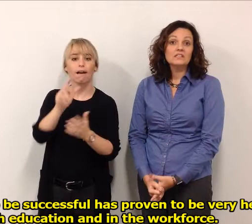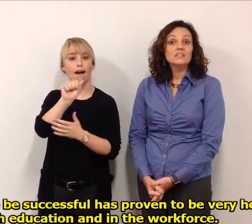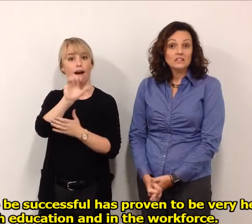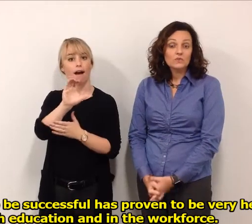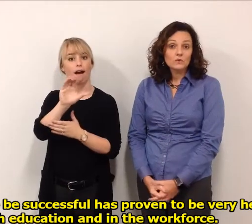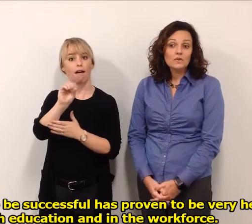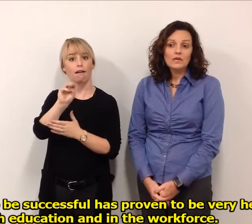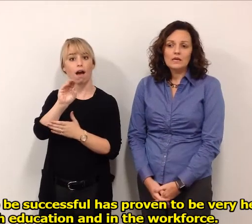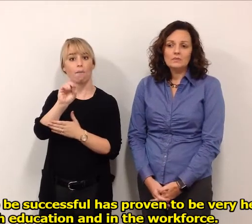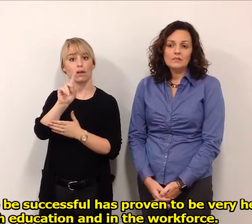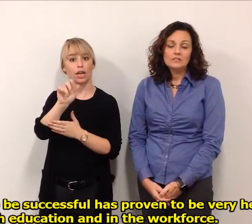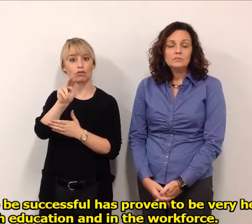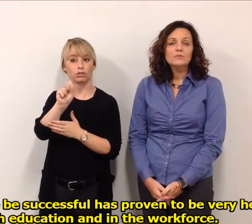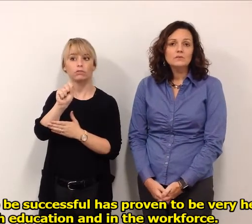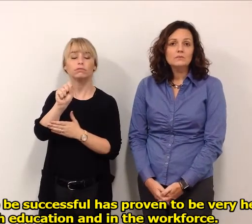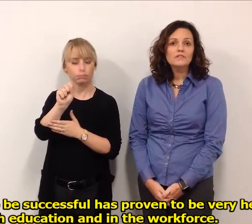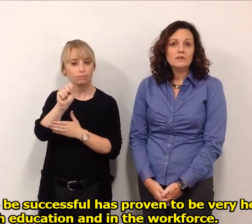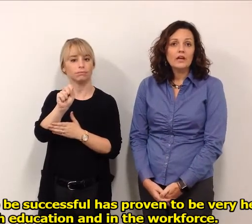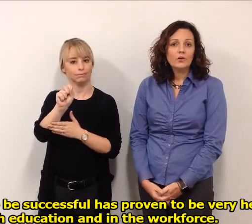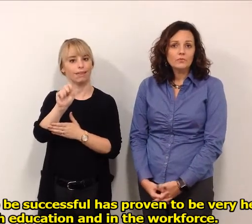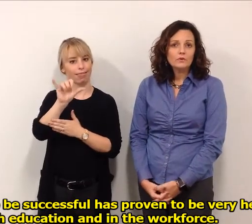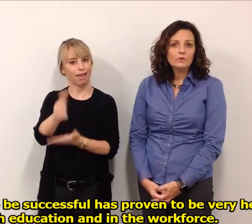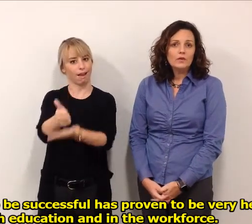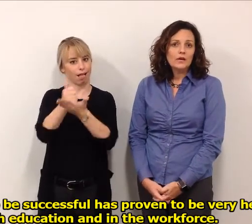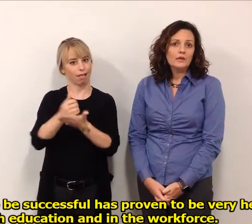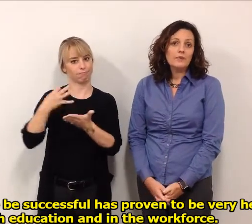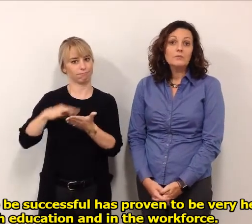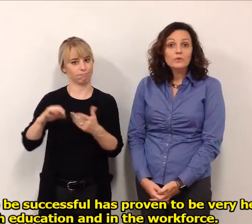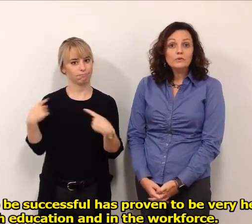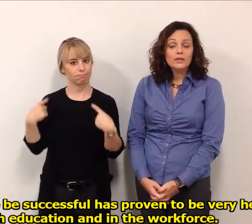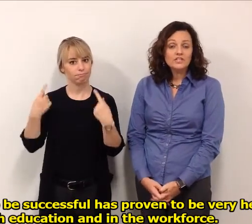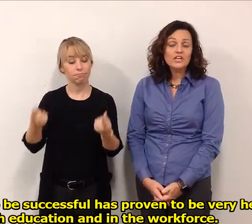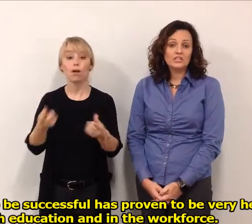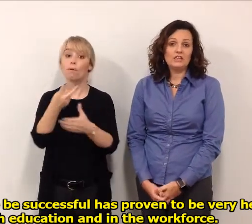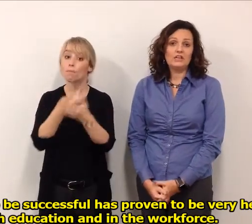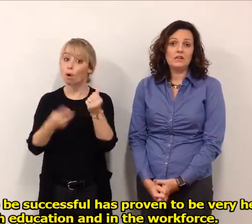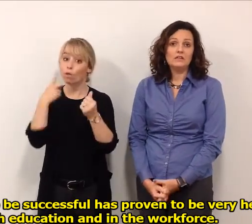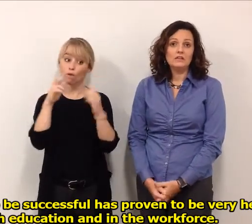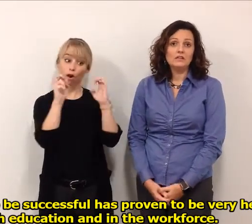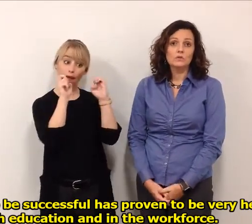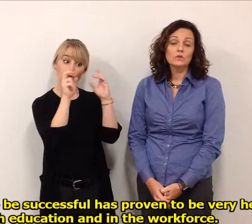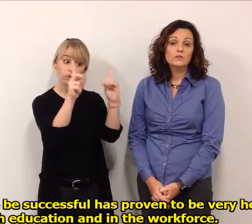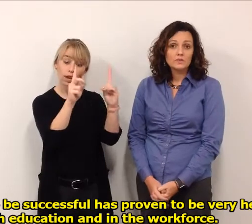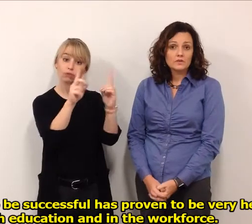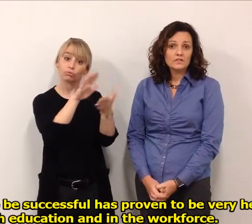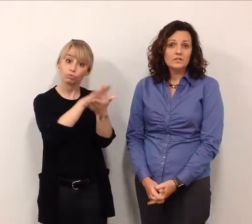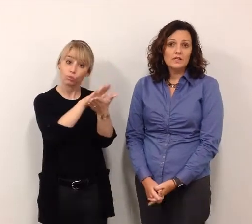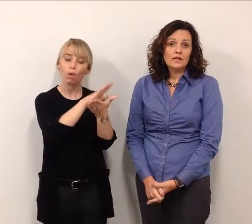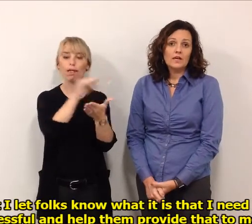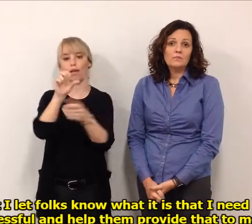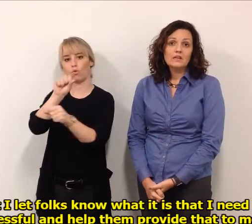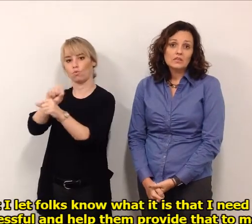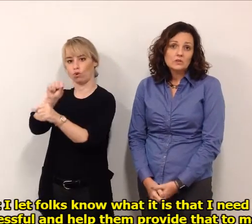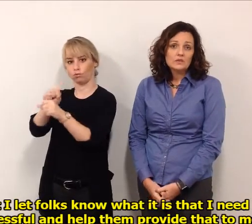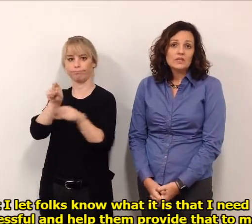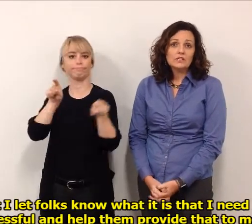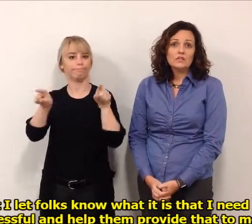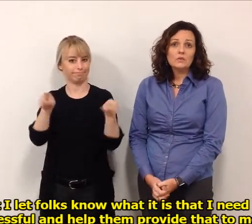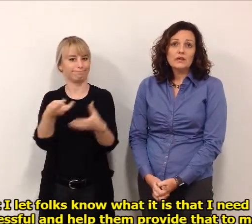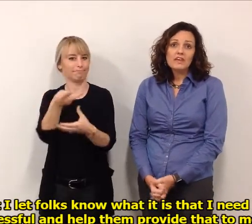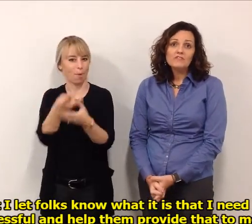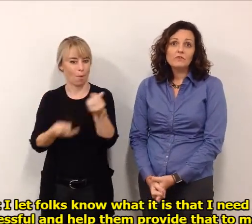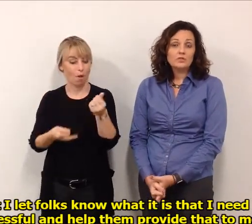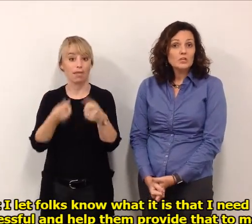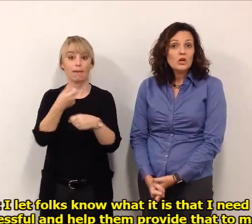to be successful has proven to be very helpful in both education and in the workforce. Making sure